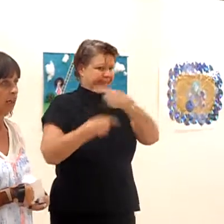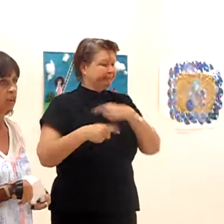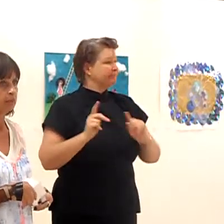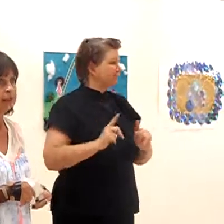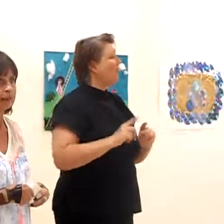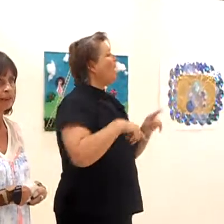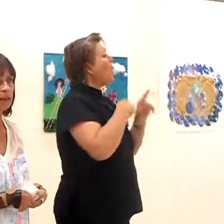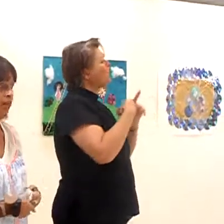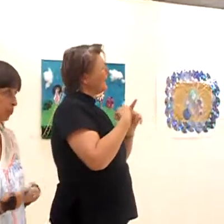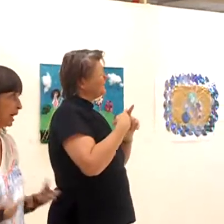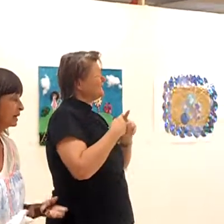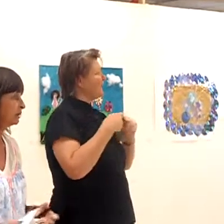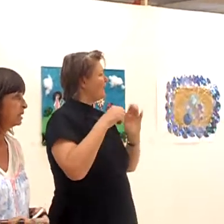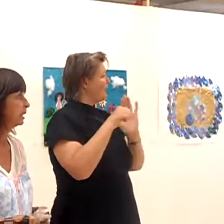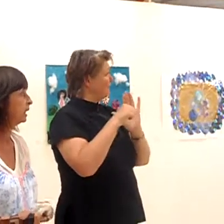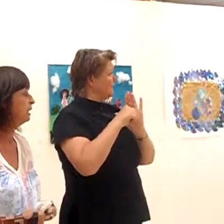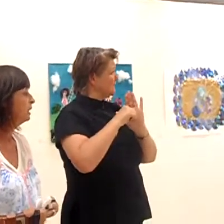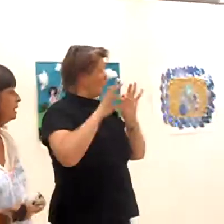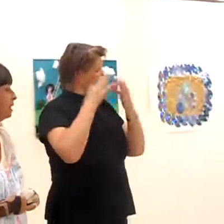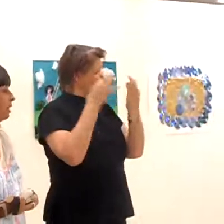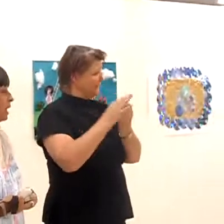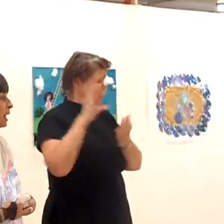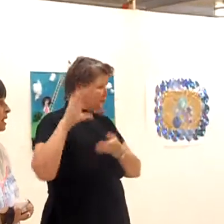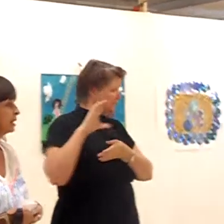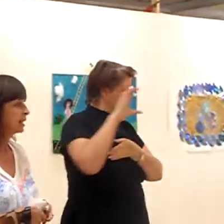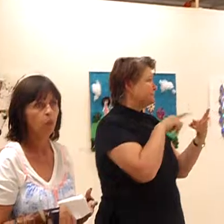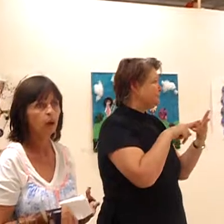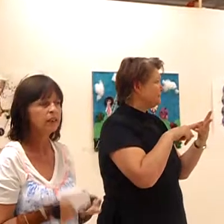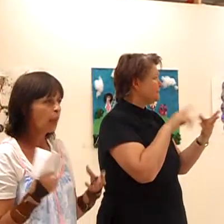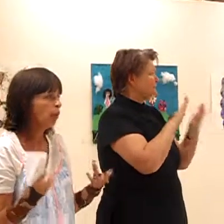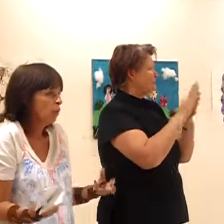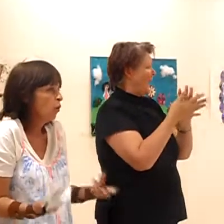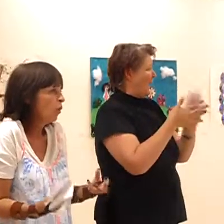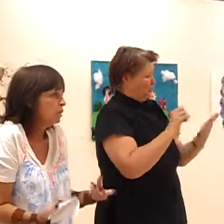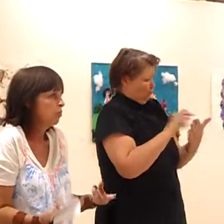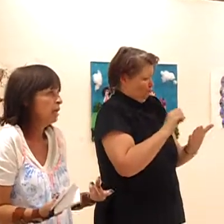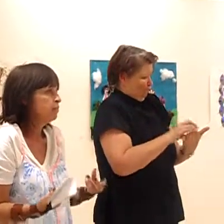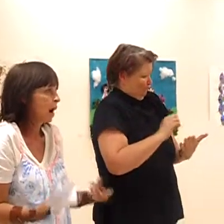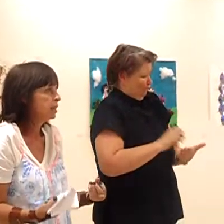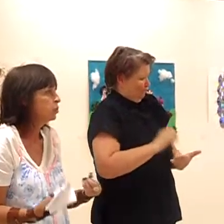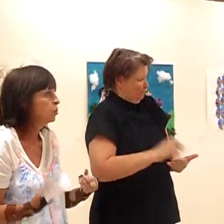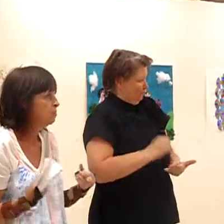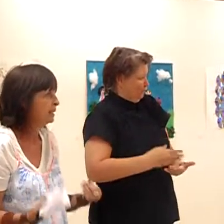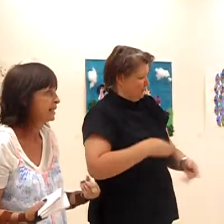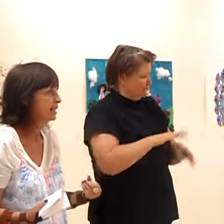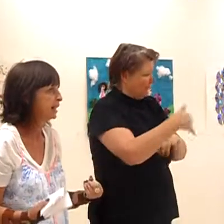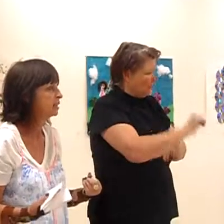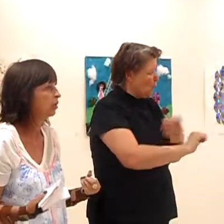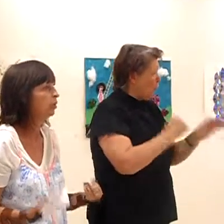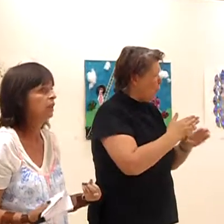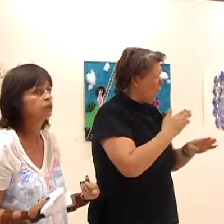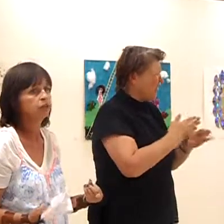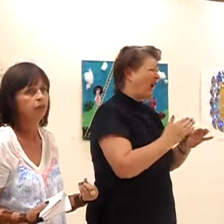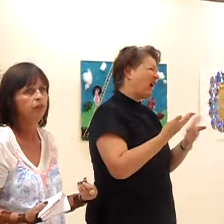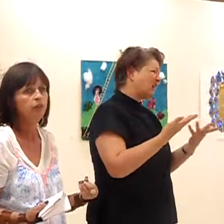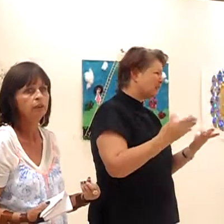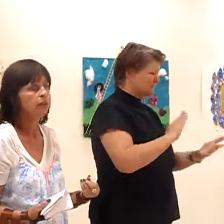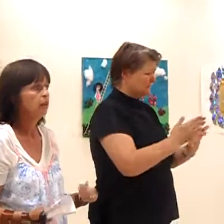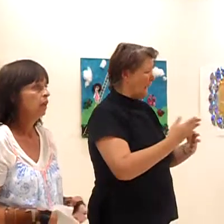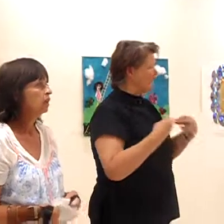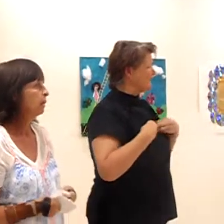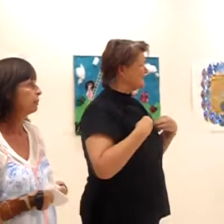grant applications from artists, visual artists in particular, is that artists really need to understand things